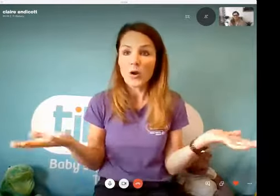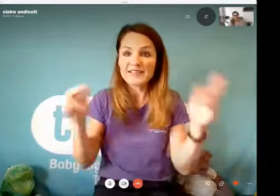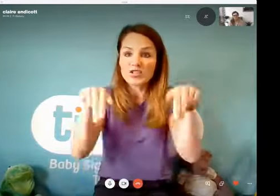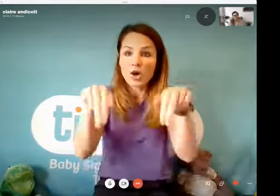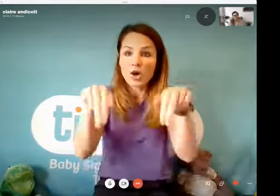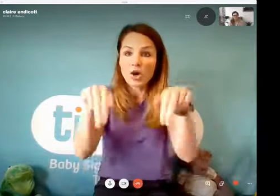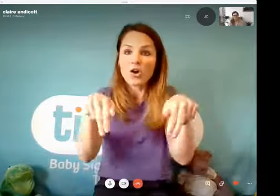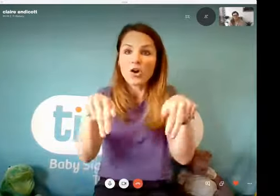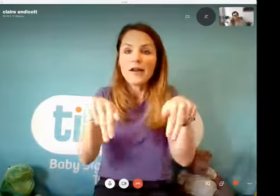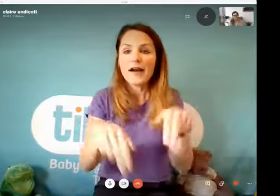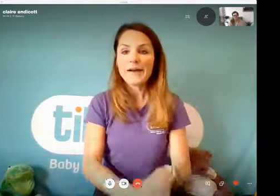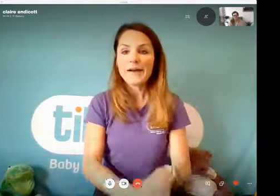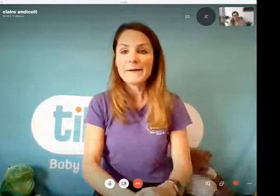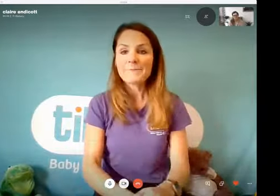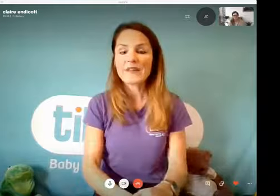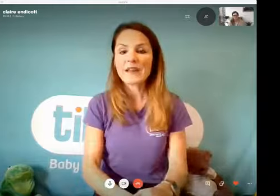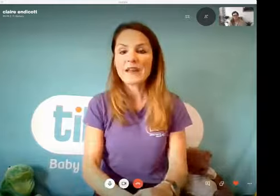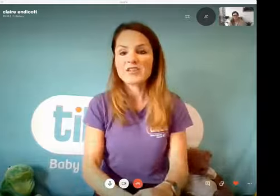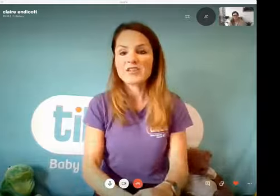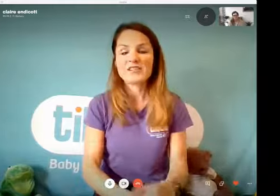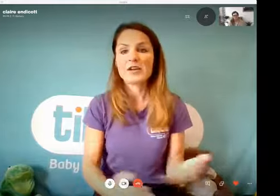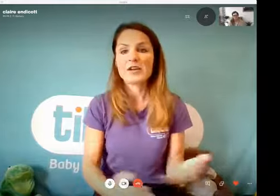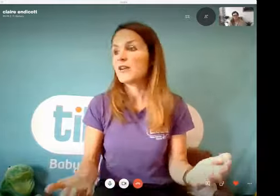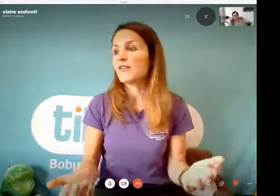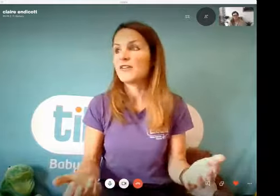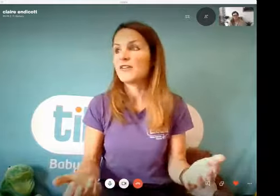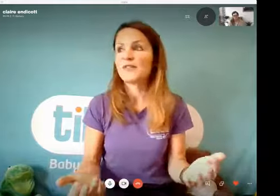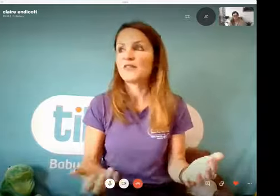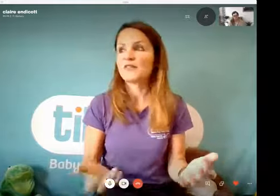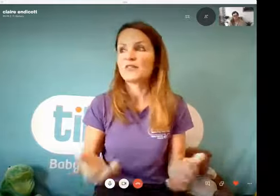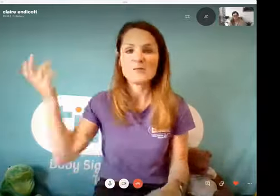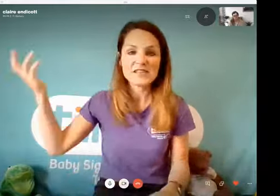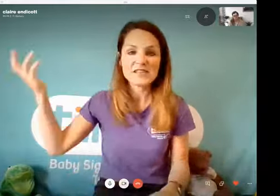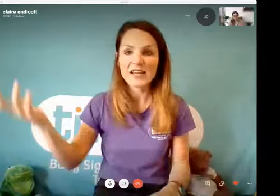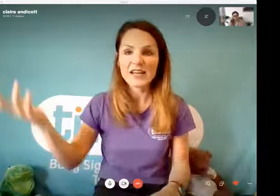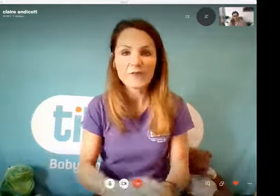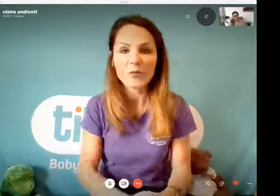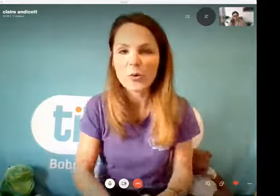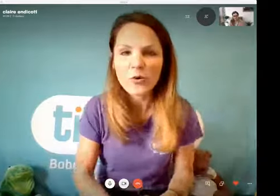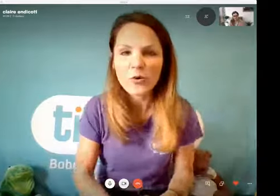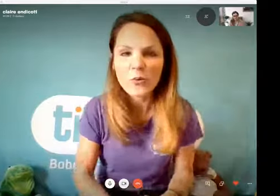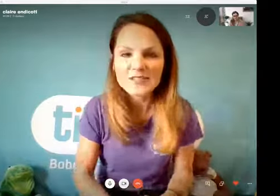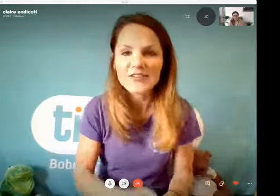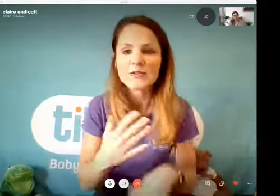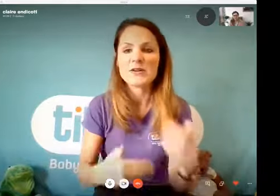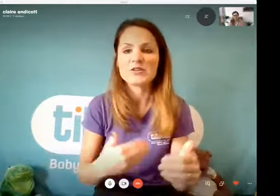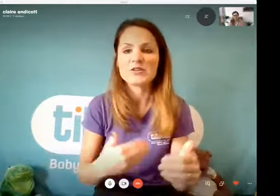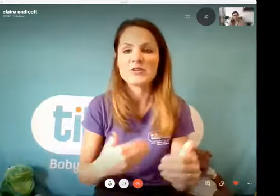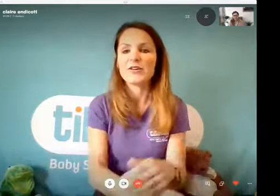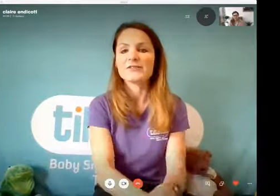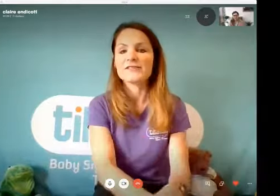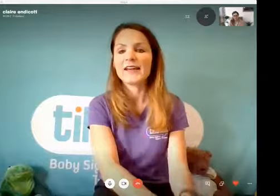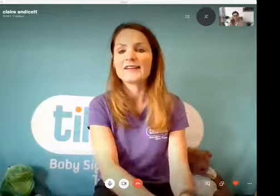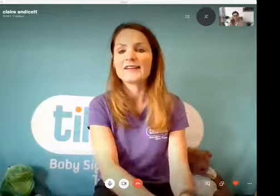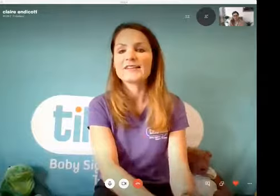dog? Obviously don't do it if your dog's been taken out for a walk or whatever, so make sure it's in context. But